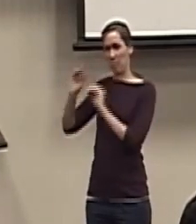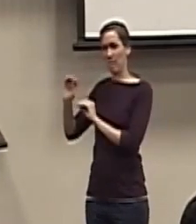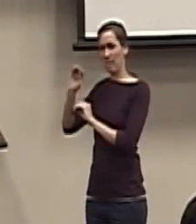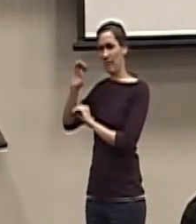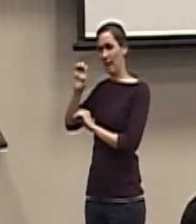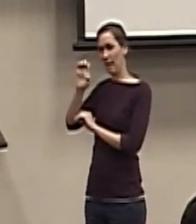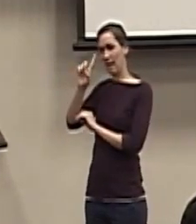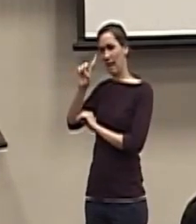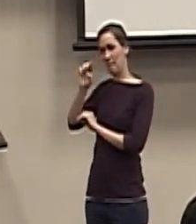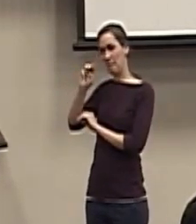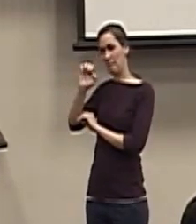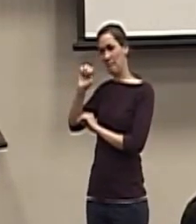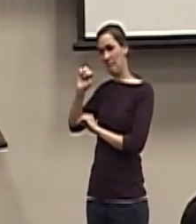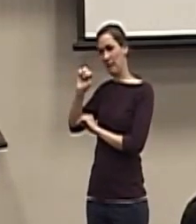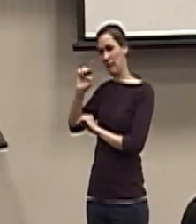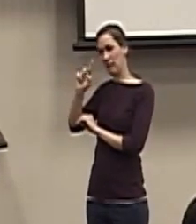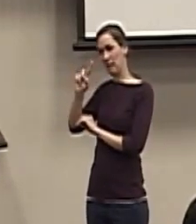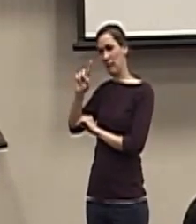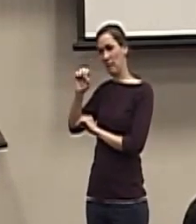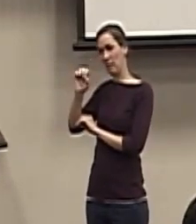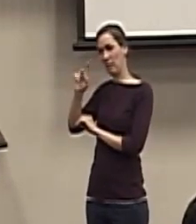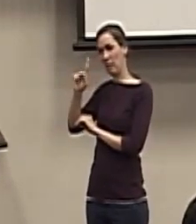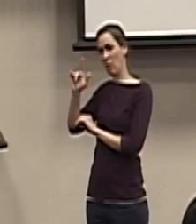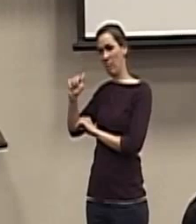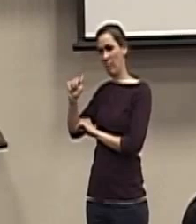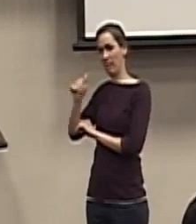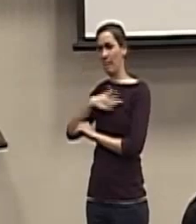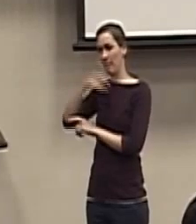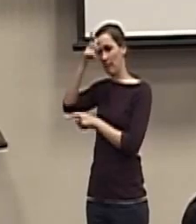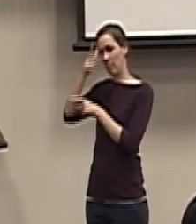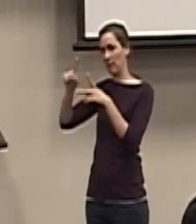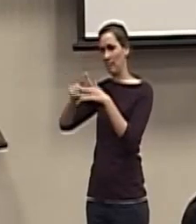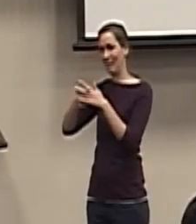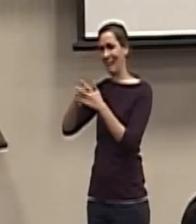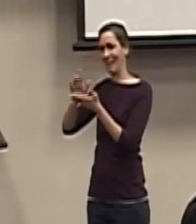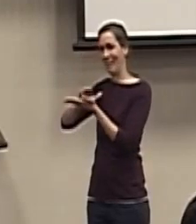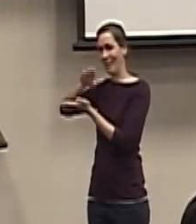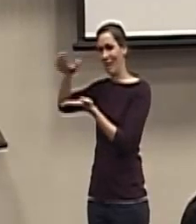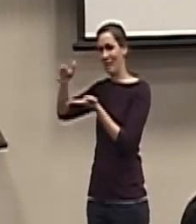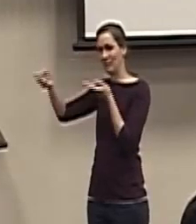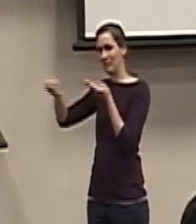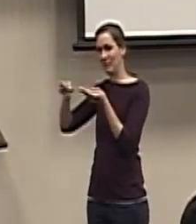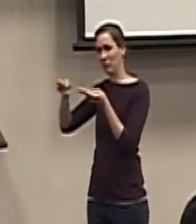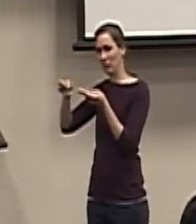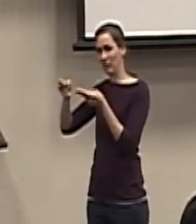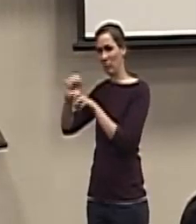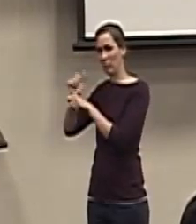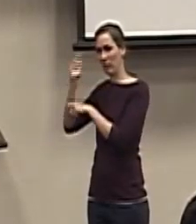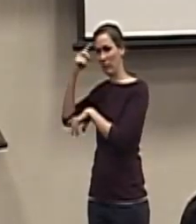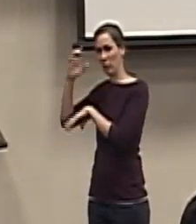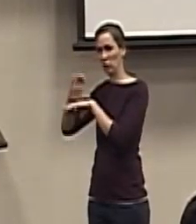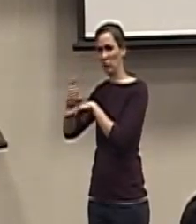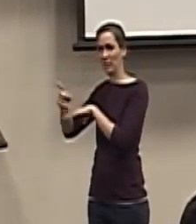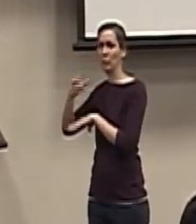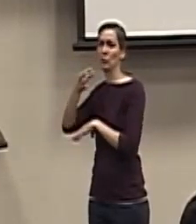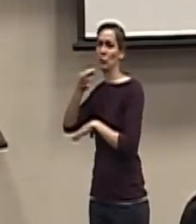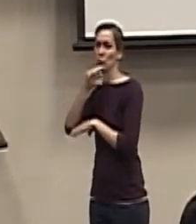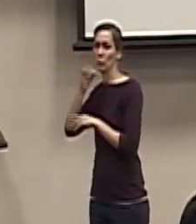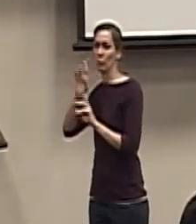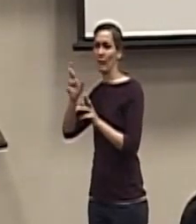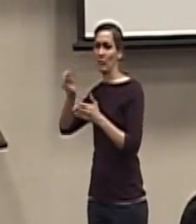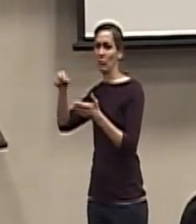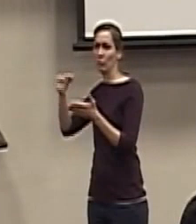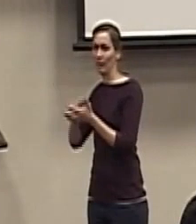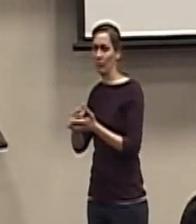My brother had started a campus ministry, and I was working for a church, and he was about to graduate. And Edmond, Oklahoma is home to Oklahoma